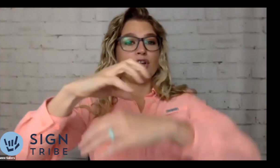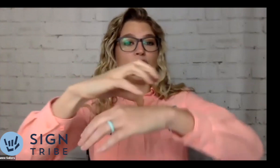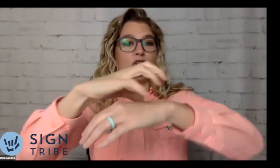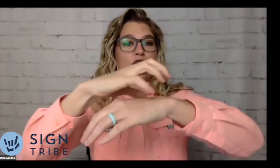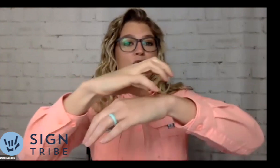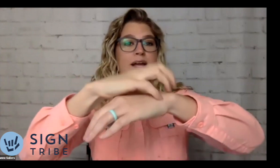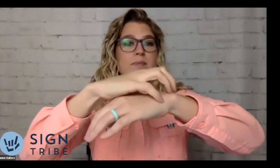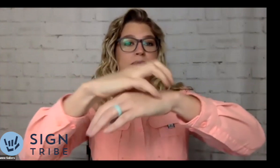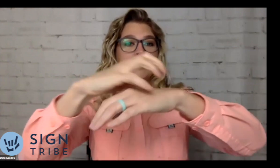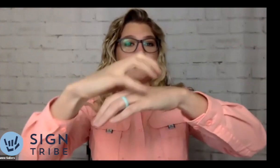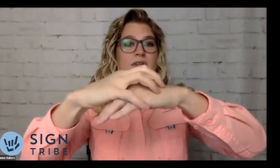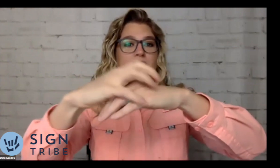grapes,